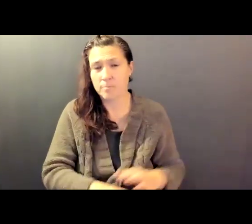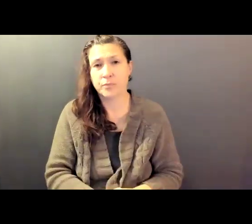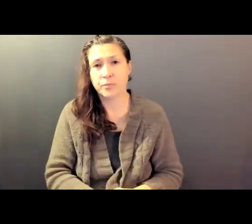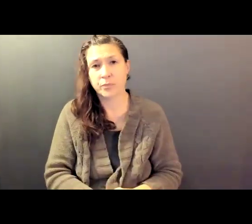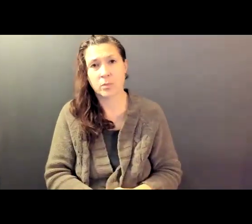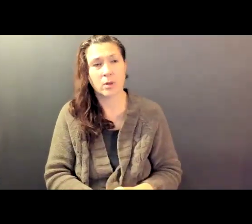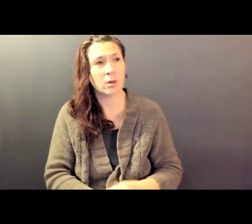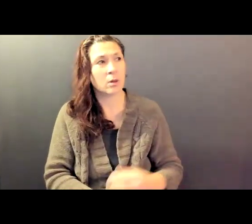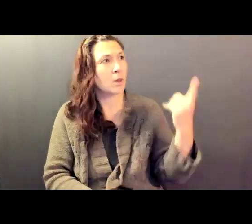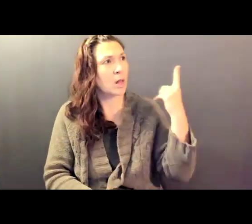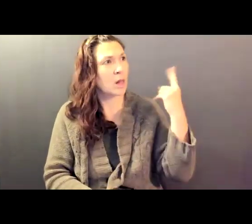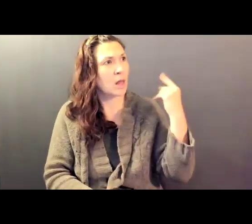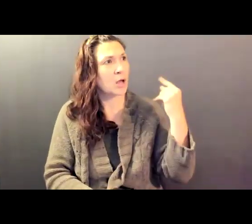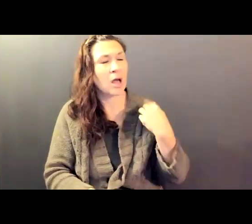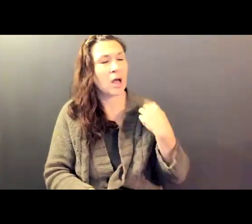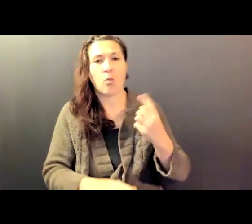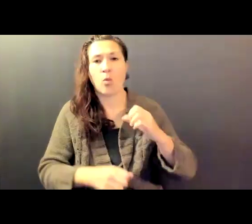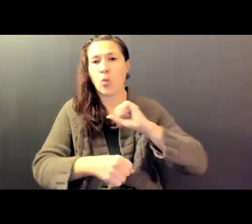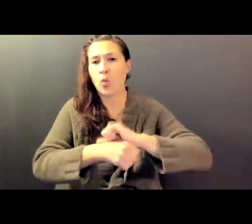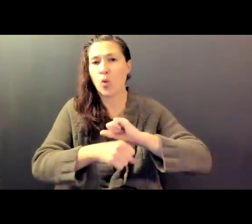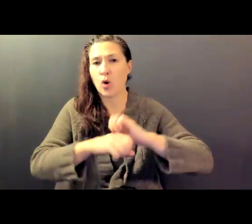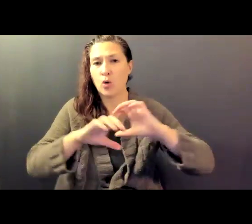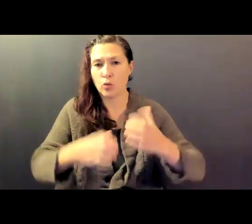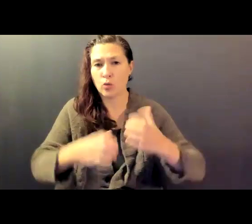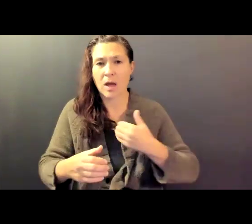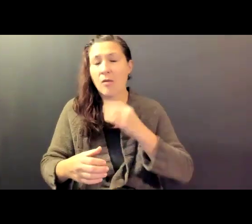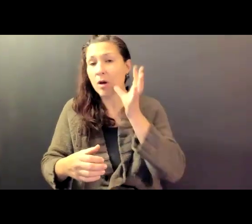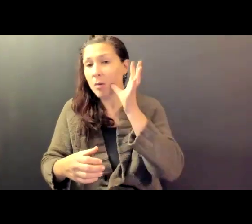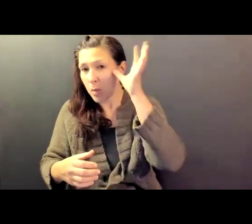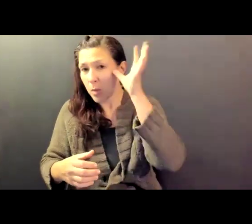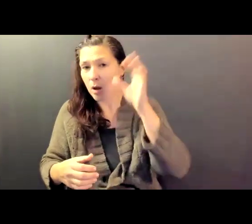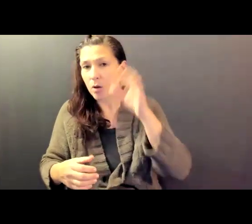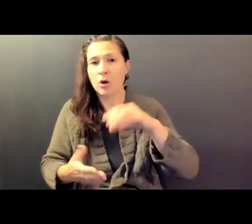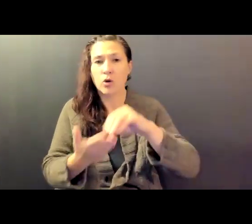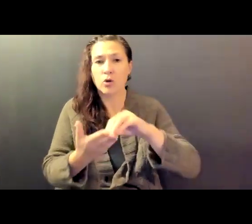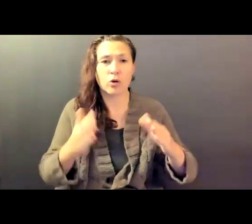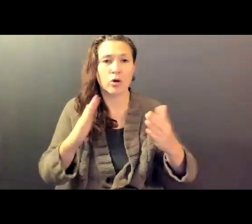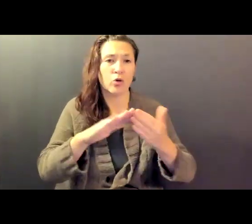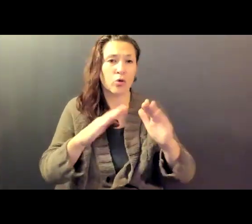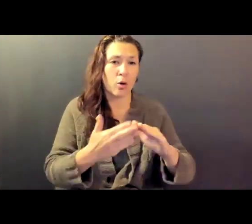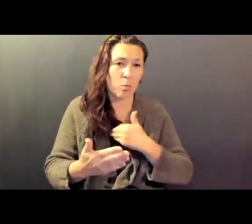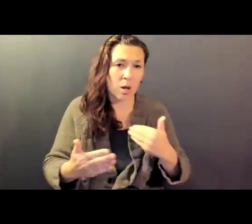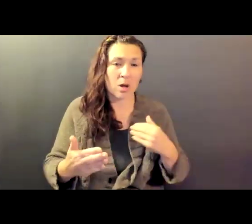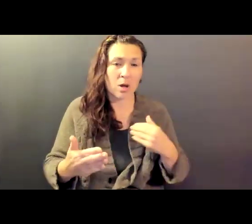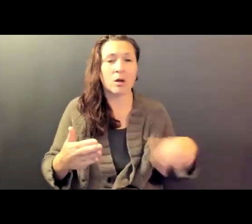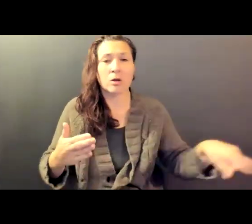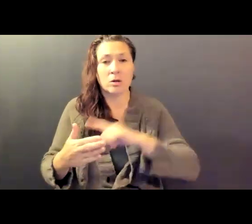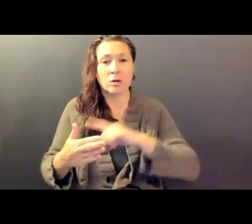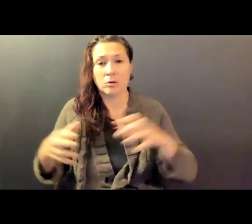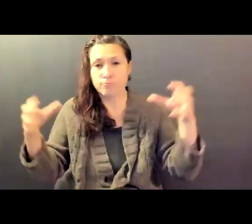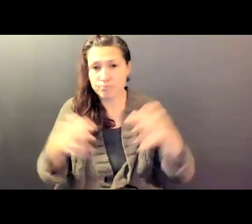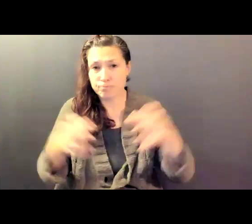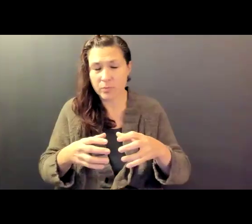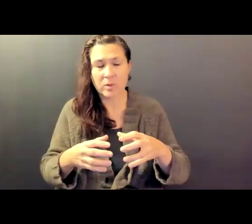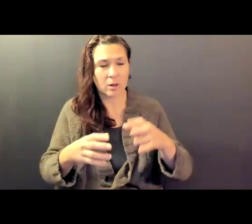last year we had a working group of parents, students, community members come together to help us evaluate weighted student